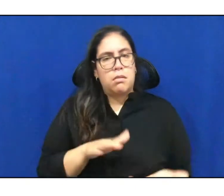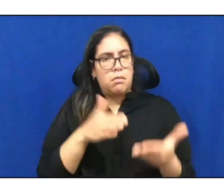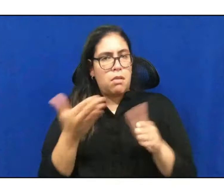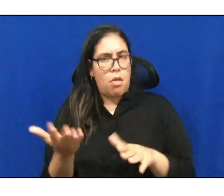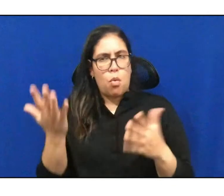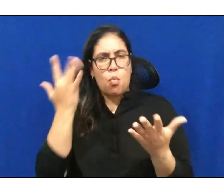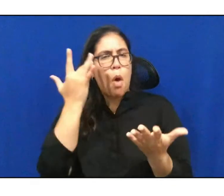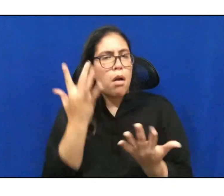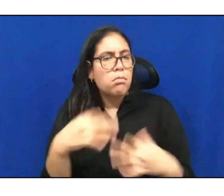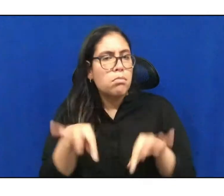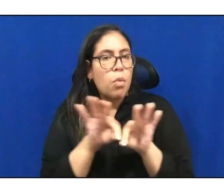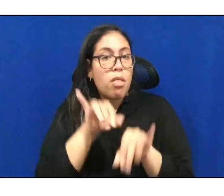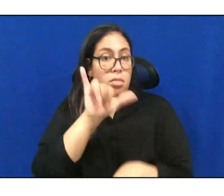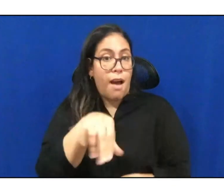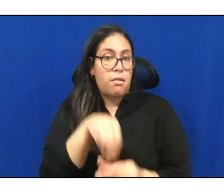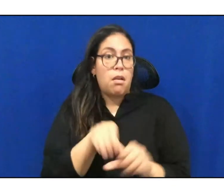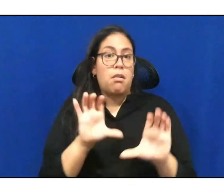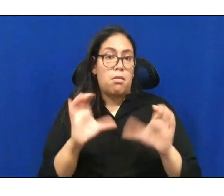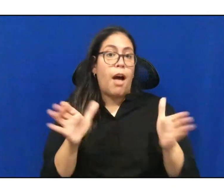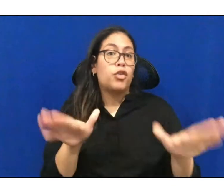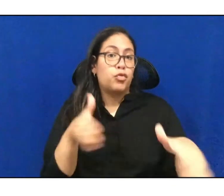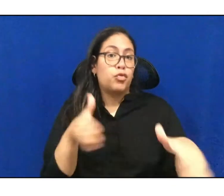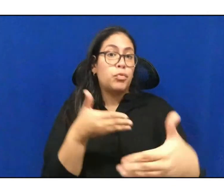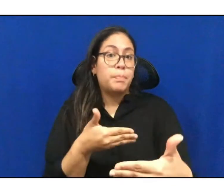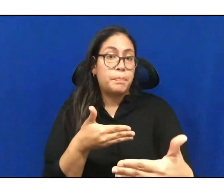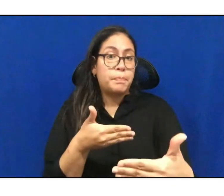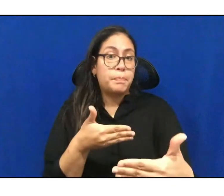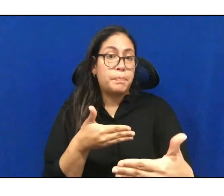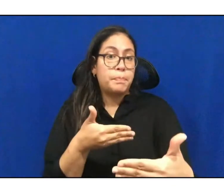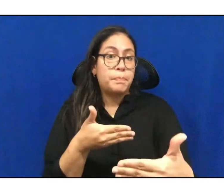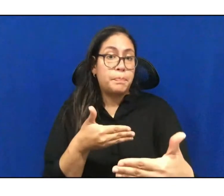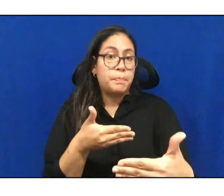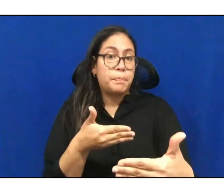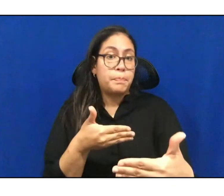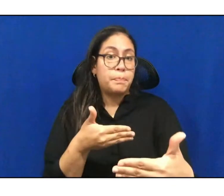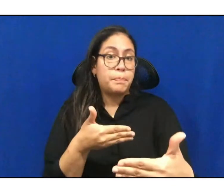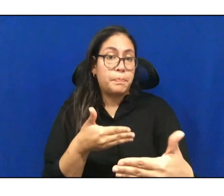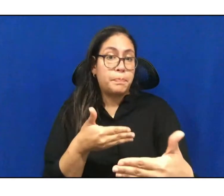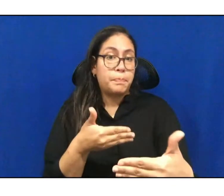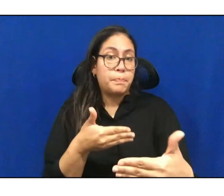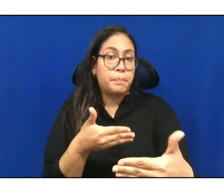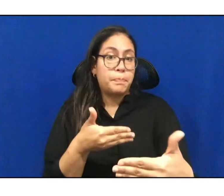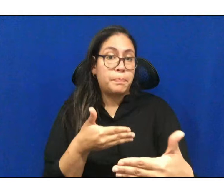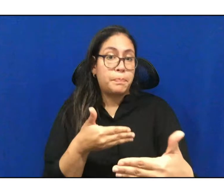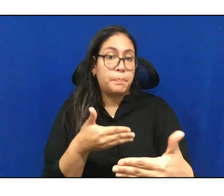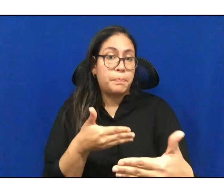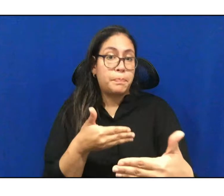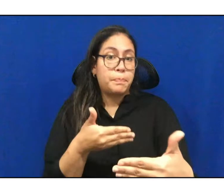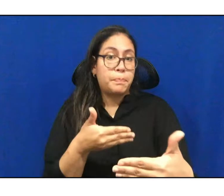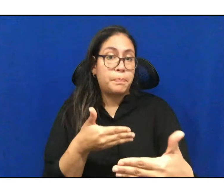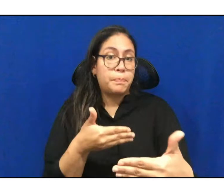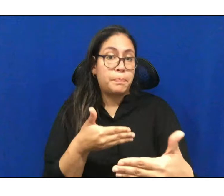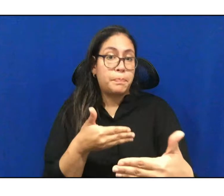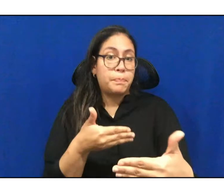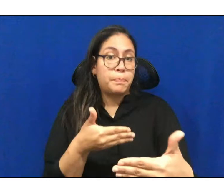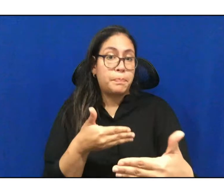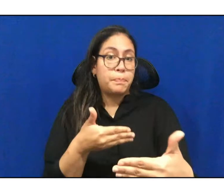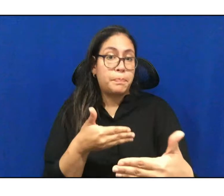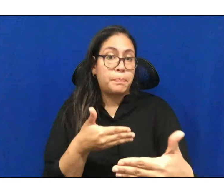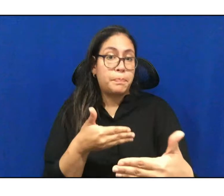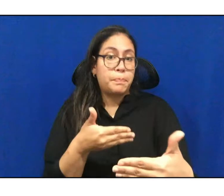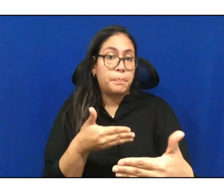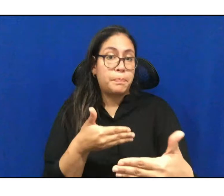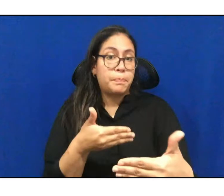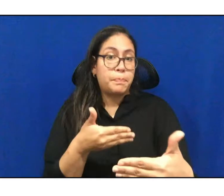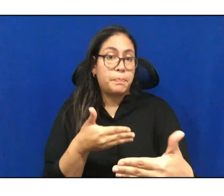in a classroom. But I know that I knew about it before, but it was only when I saw the images. I didn't see the